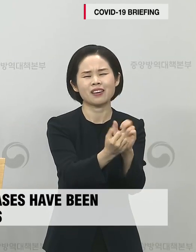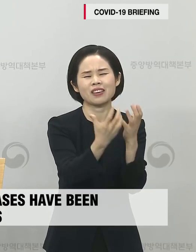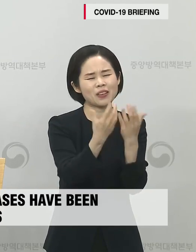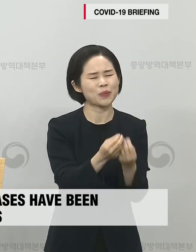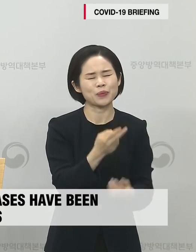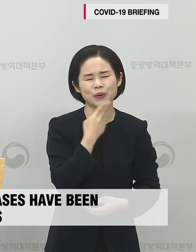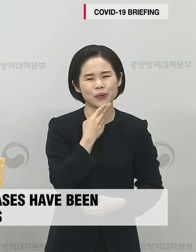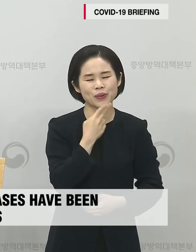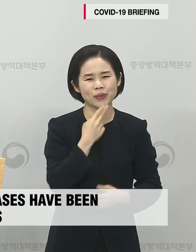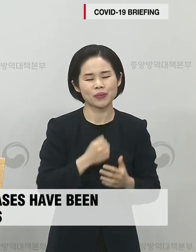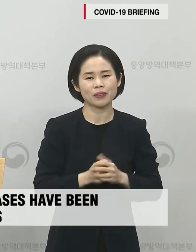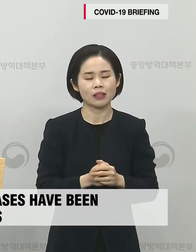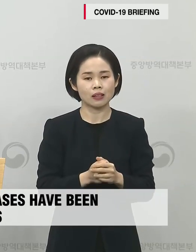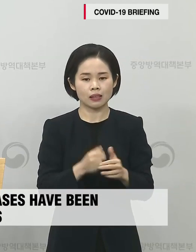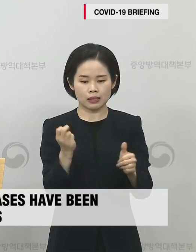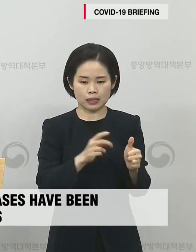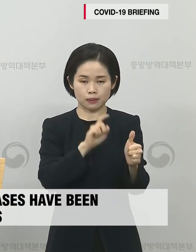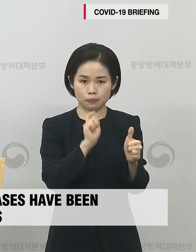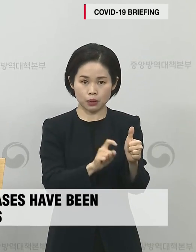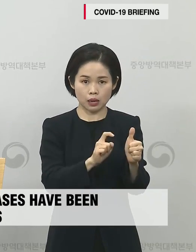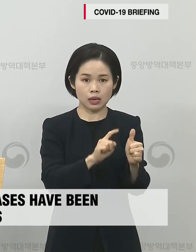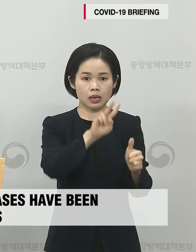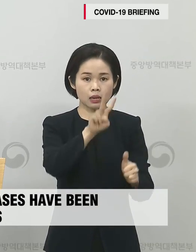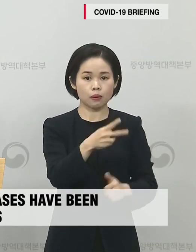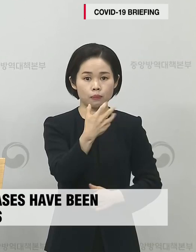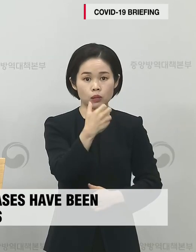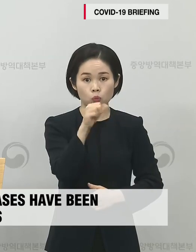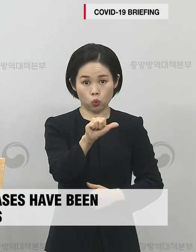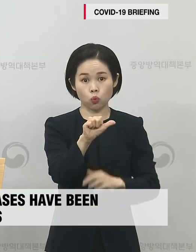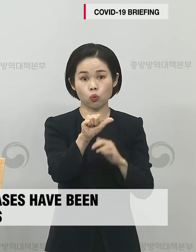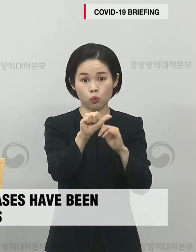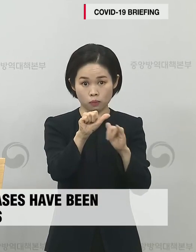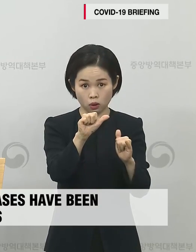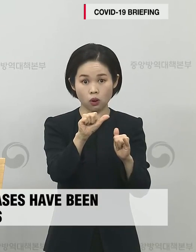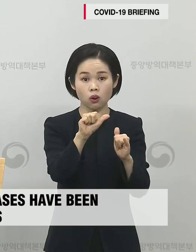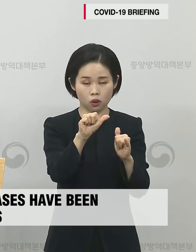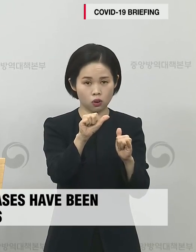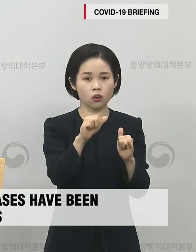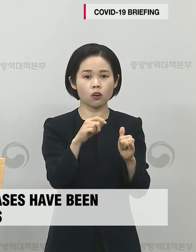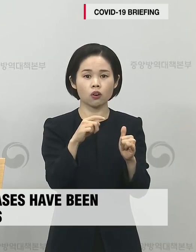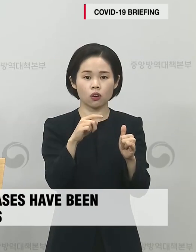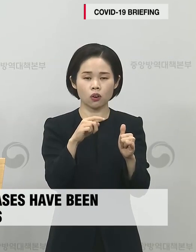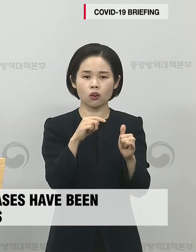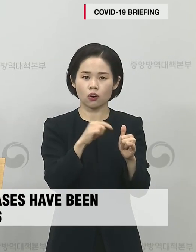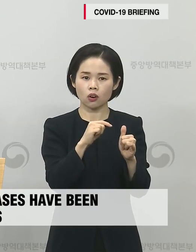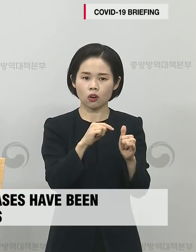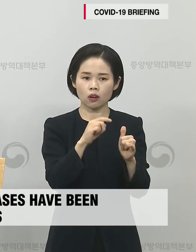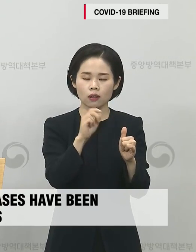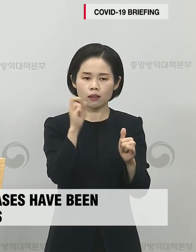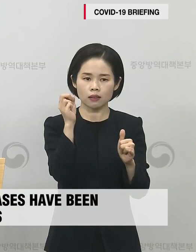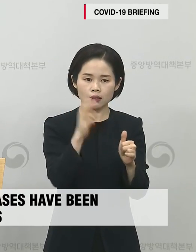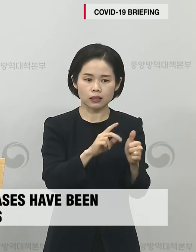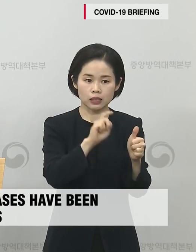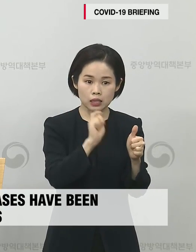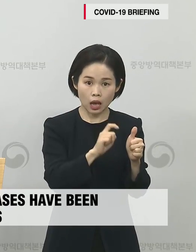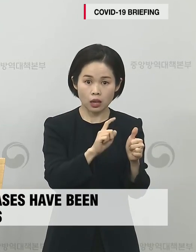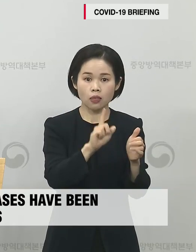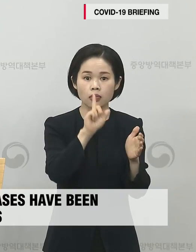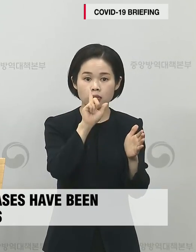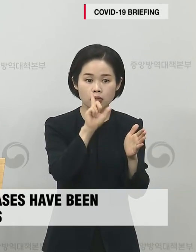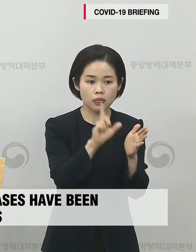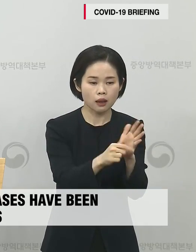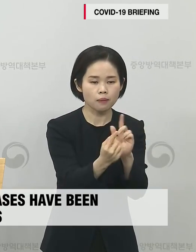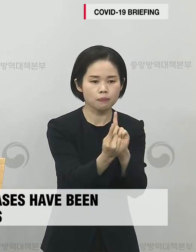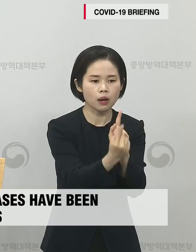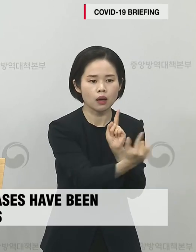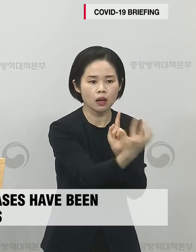were no results or evidence to show that those who have been tested positive again